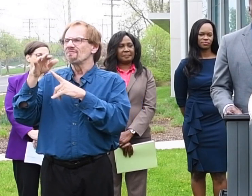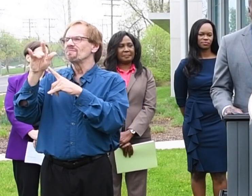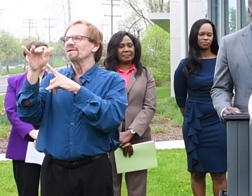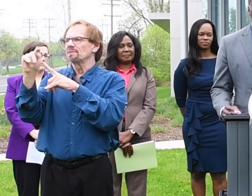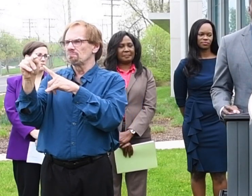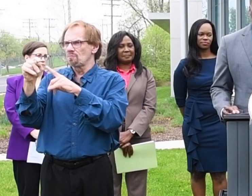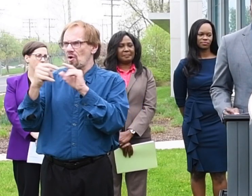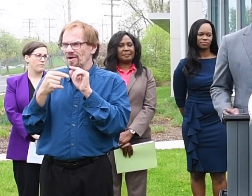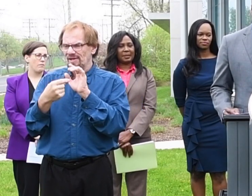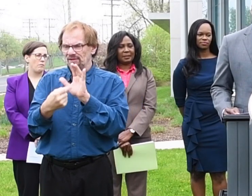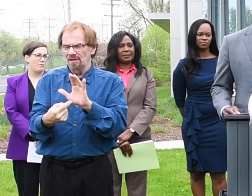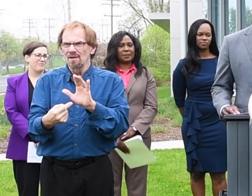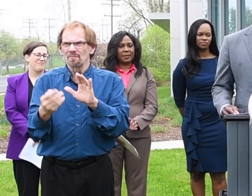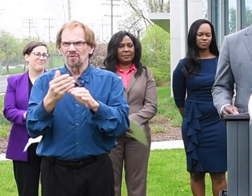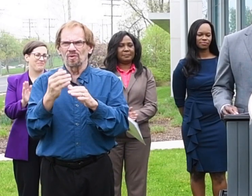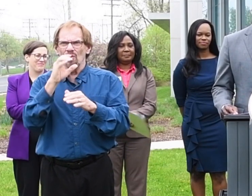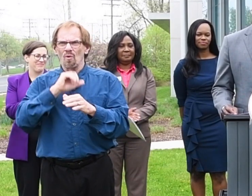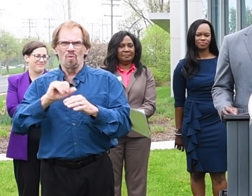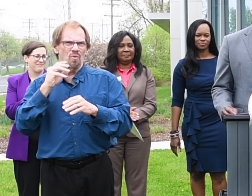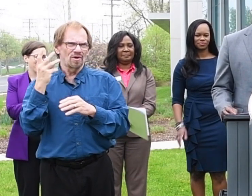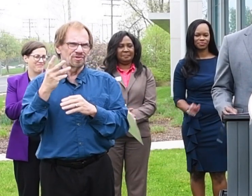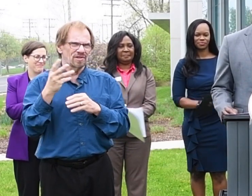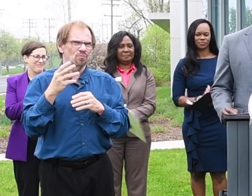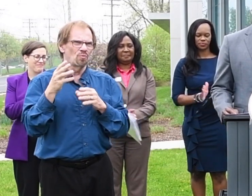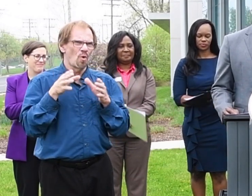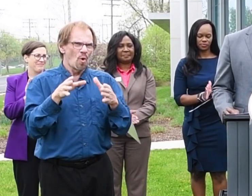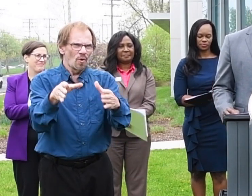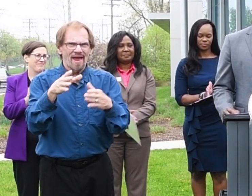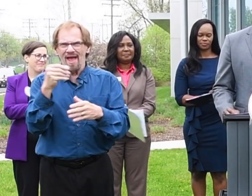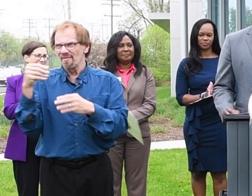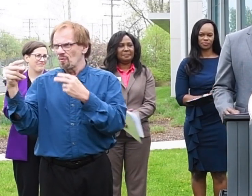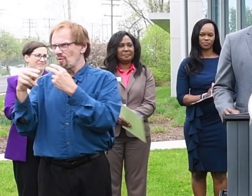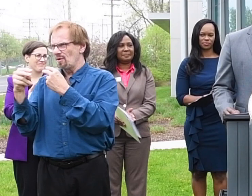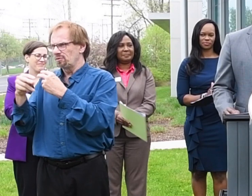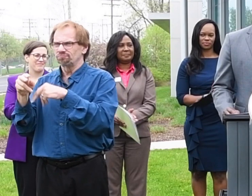Road and the railroad tracks.